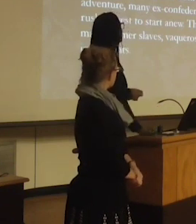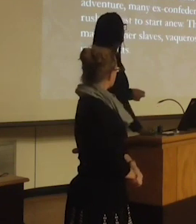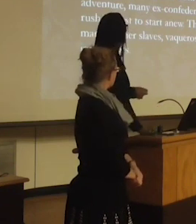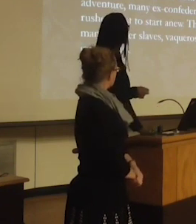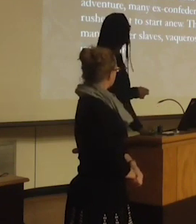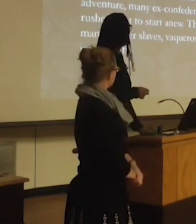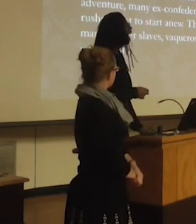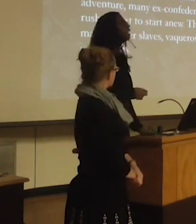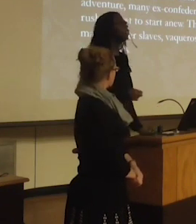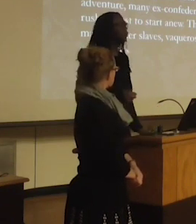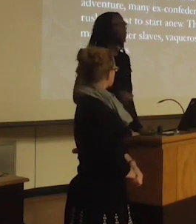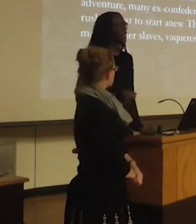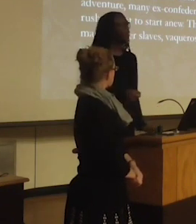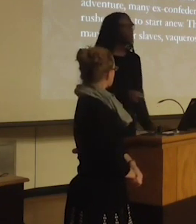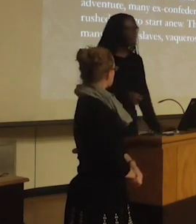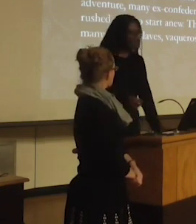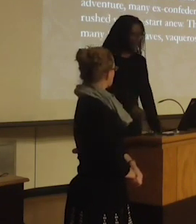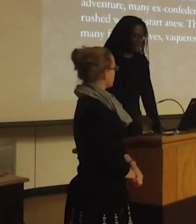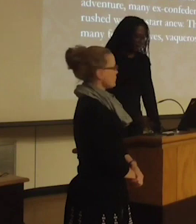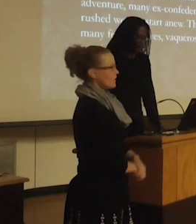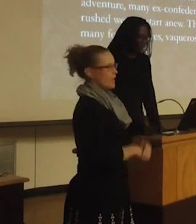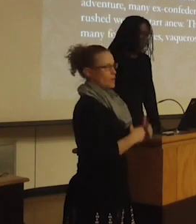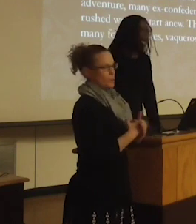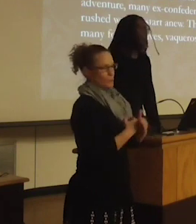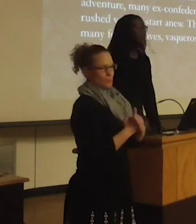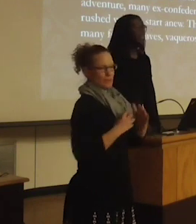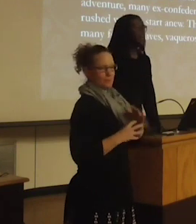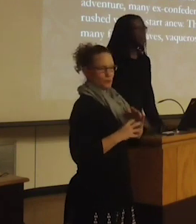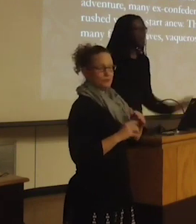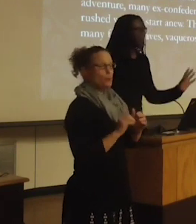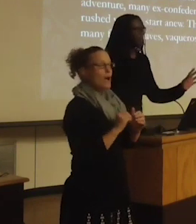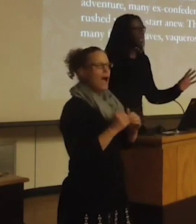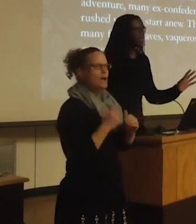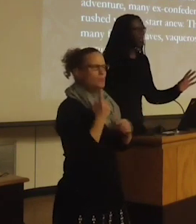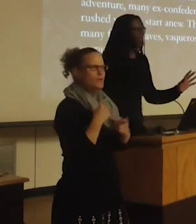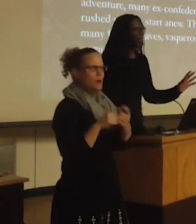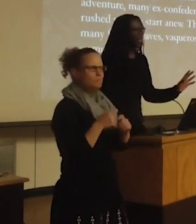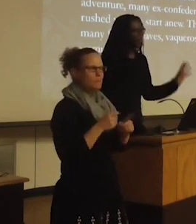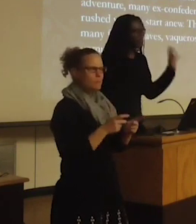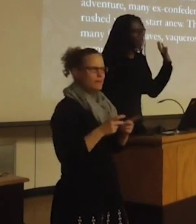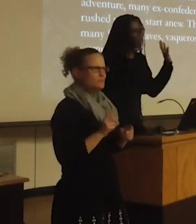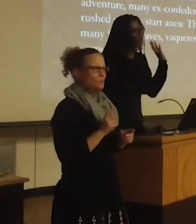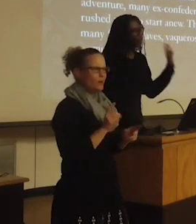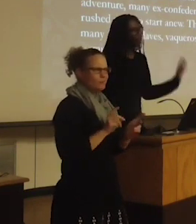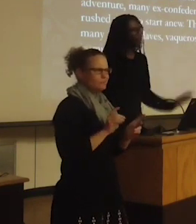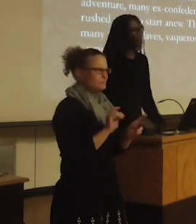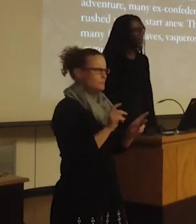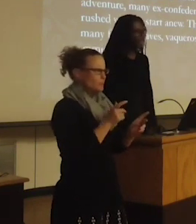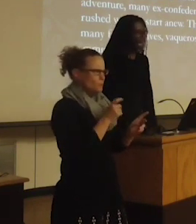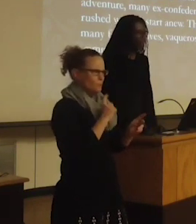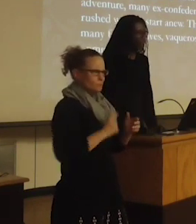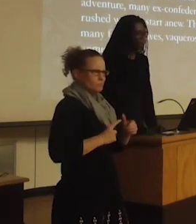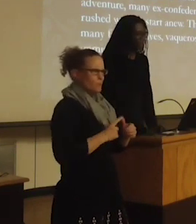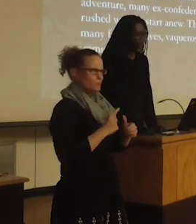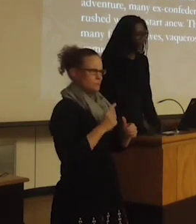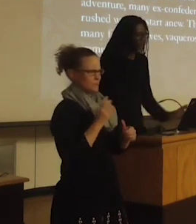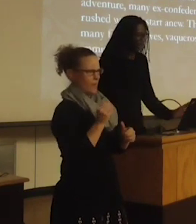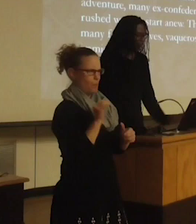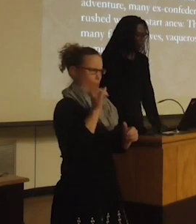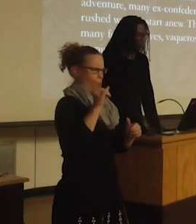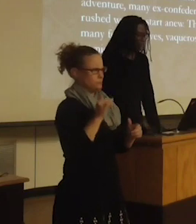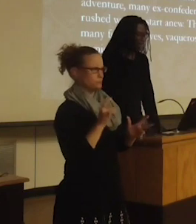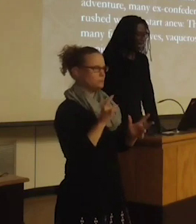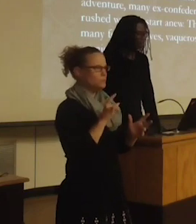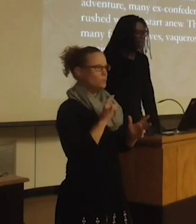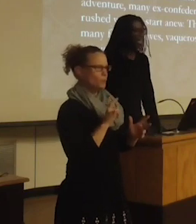vaqueros from Mexico, and new immigrants. So how do we come from a place where, like, the people who were primarily cowboys were,